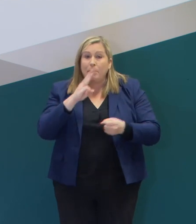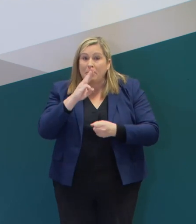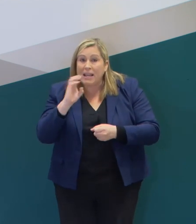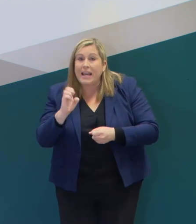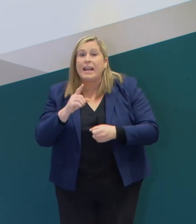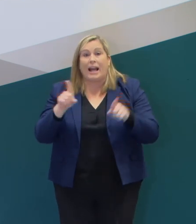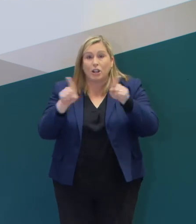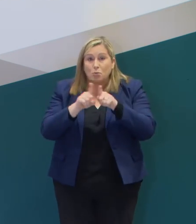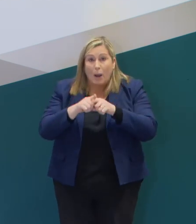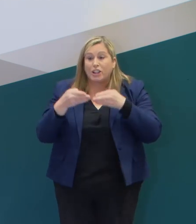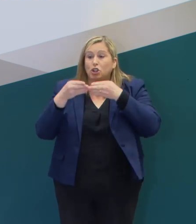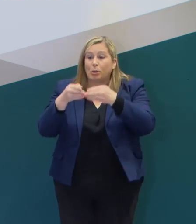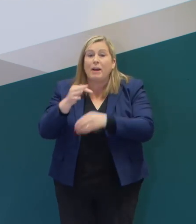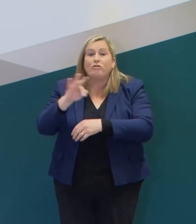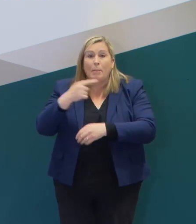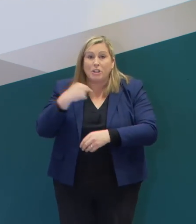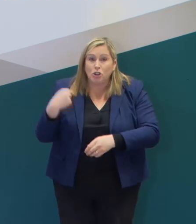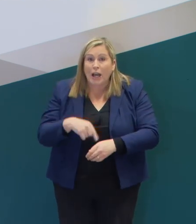week. Thank you.